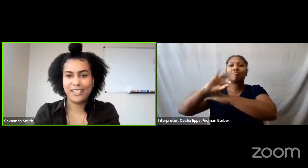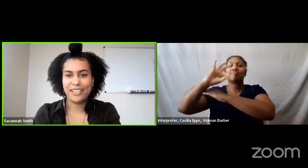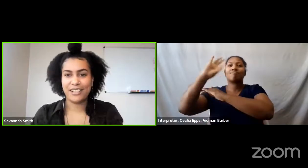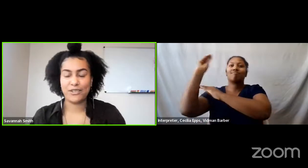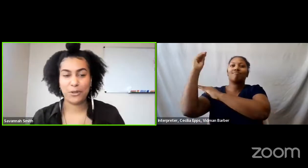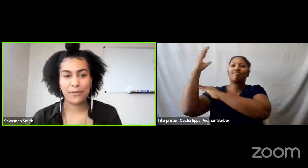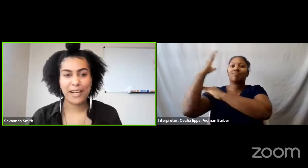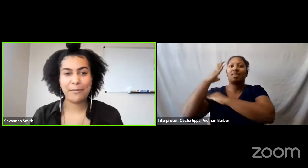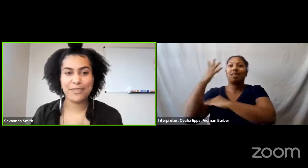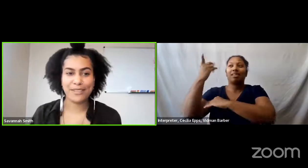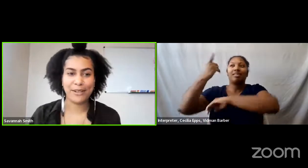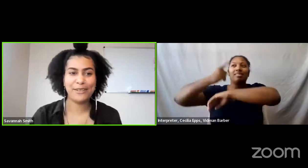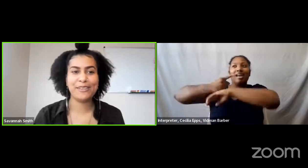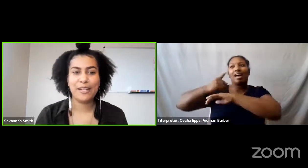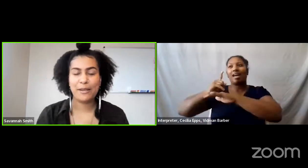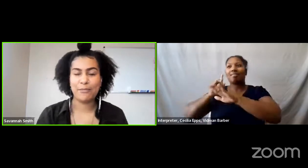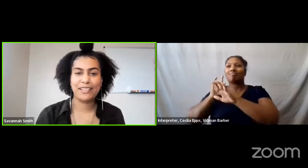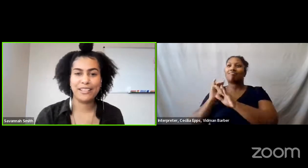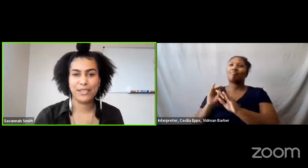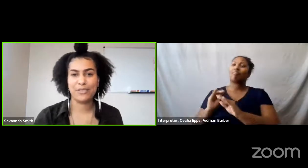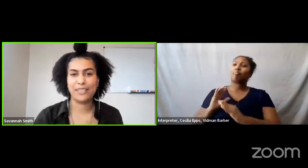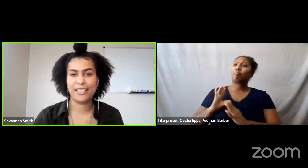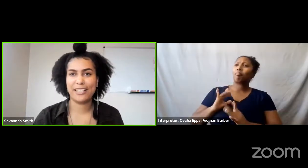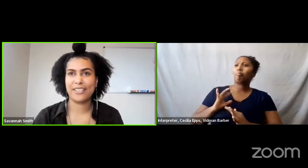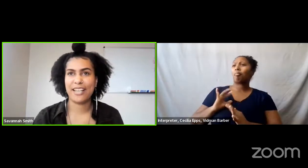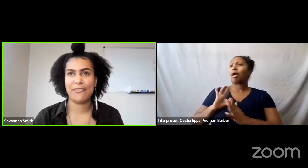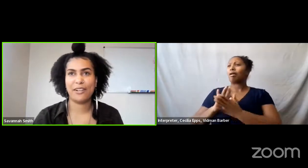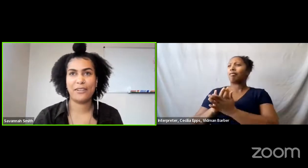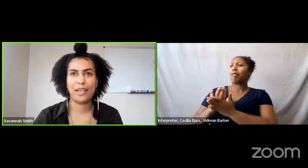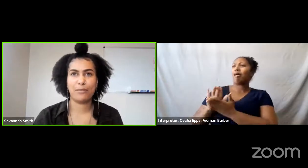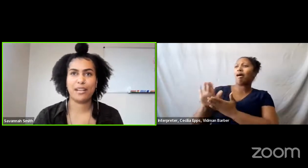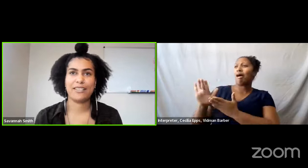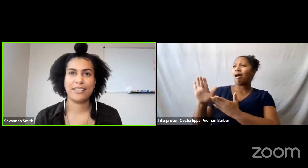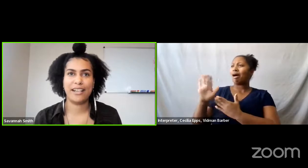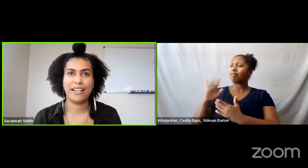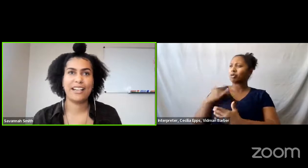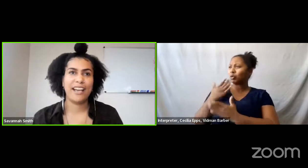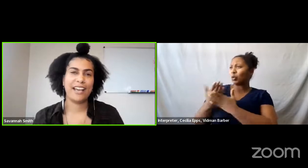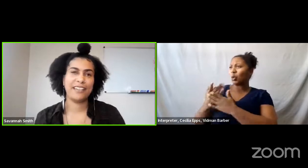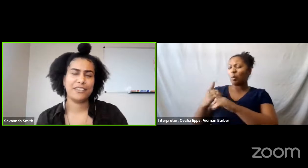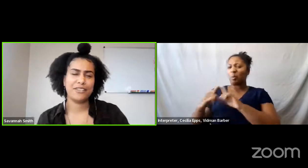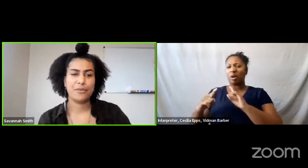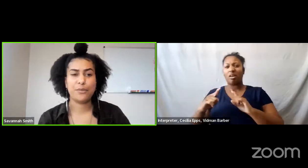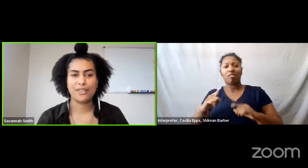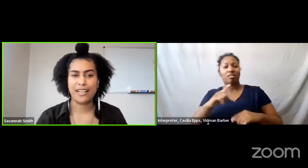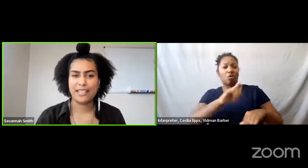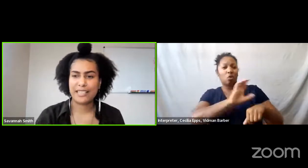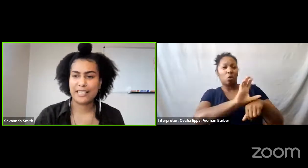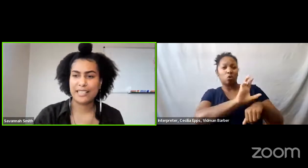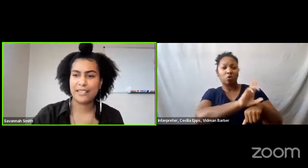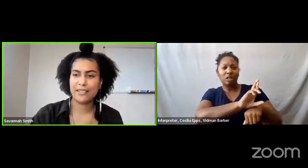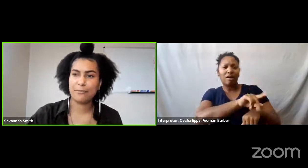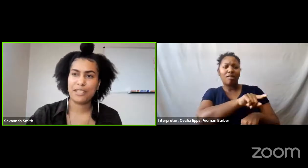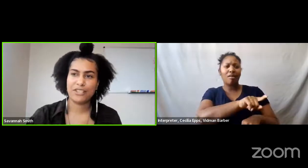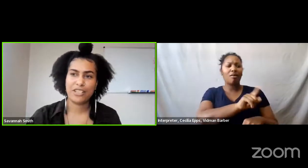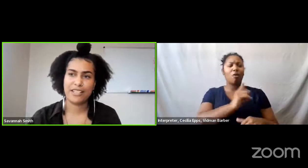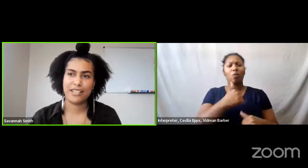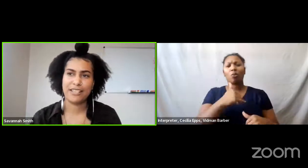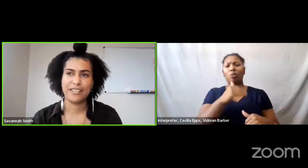more of a dull vibe. So being in Costa Rica, just having all that bright sun and then the super